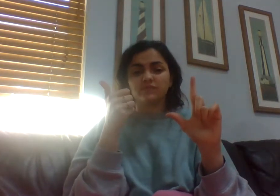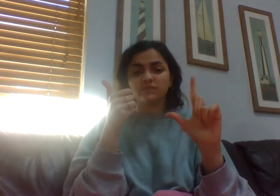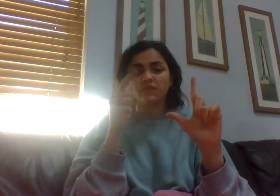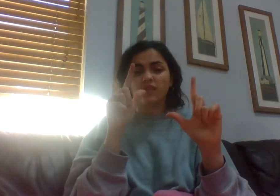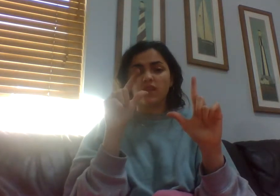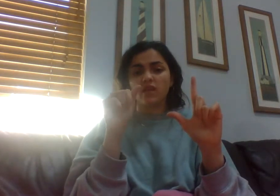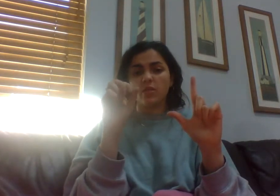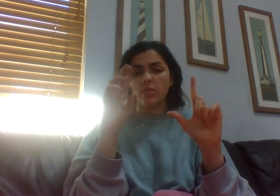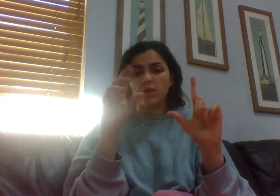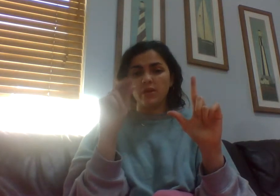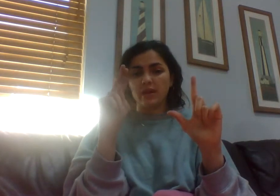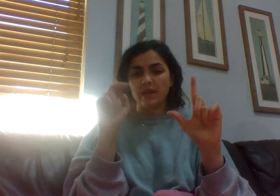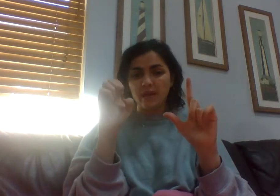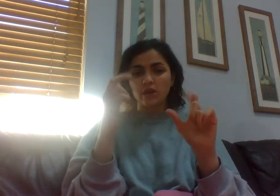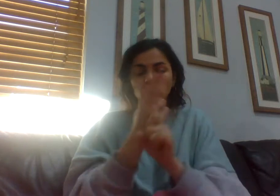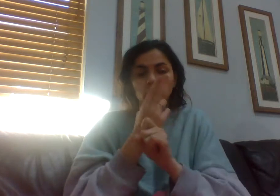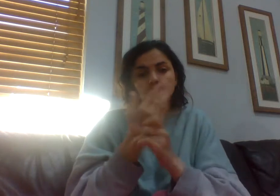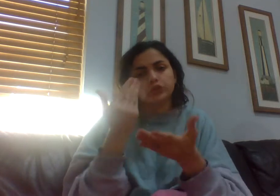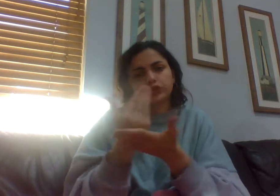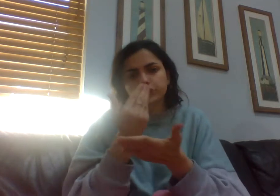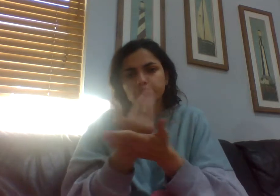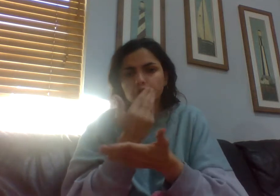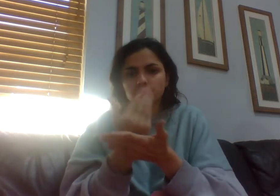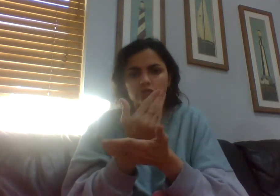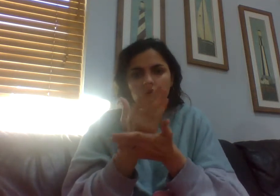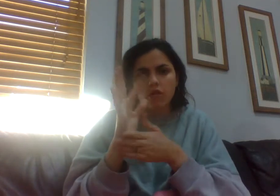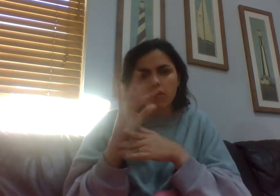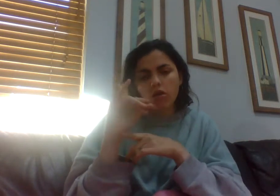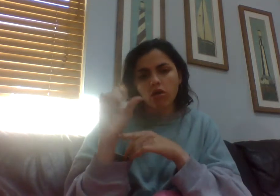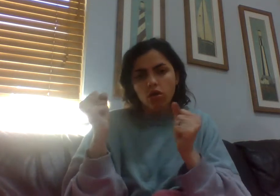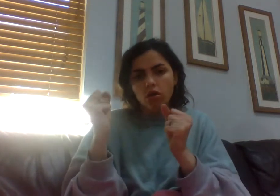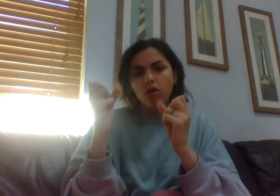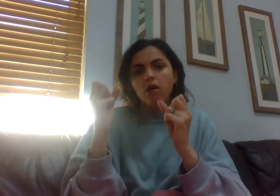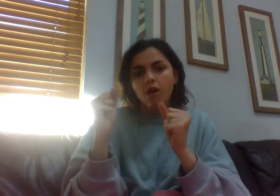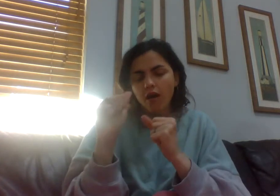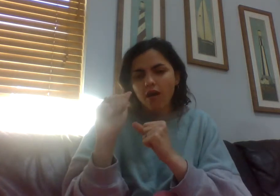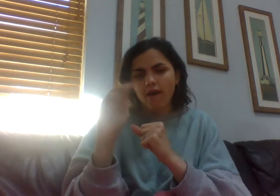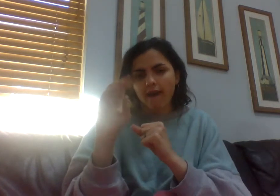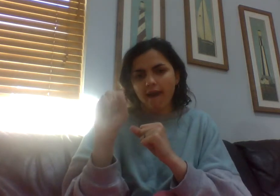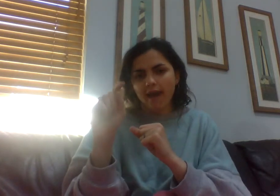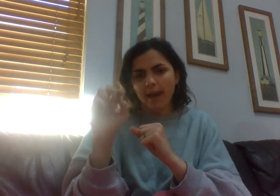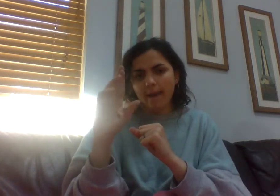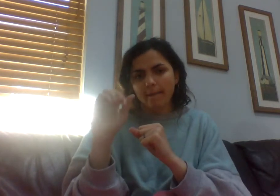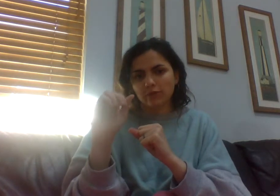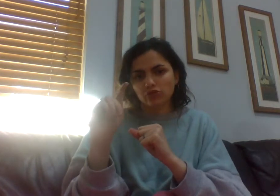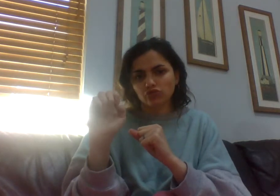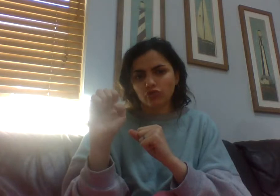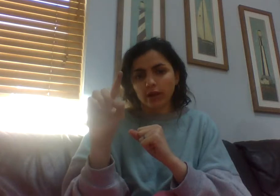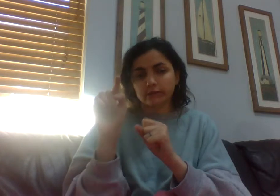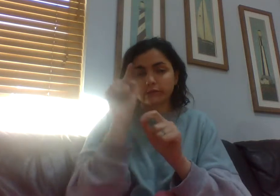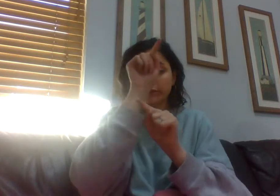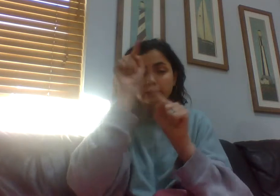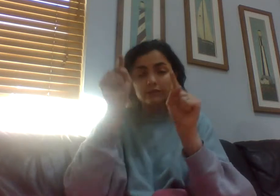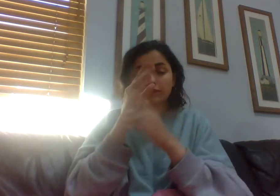new, revolutionary, abstracted cues to incorporate into his work. So that